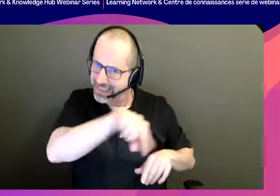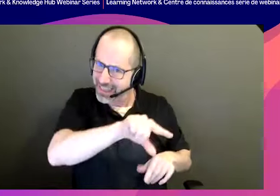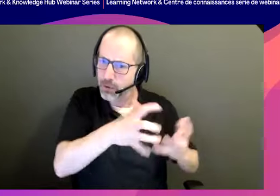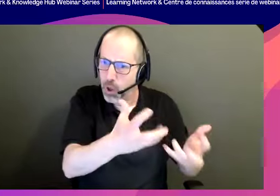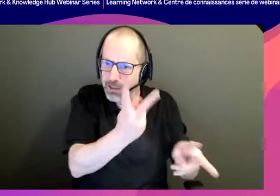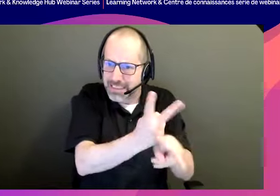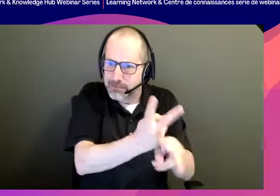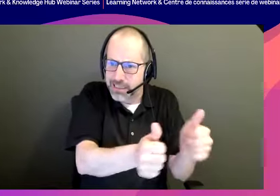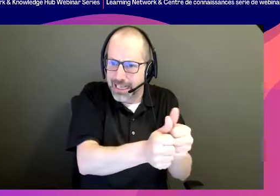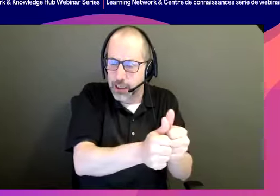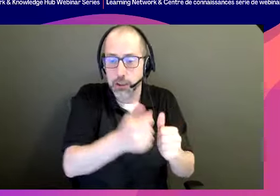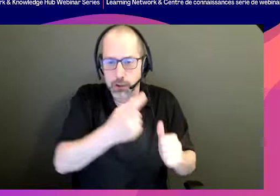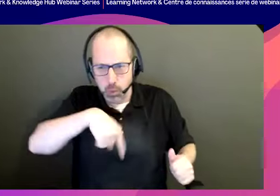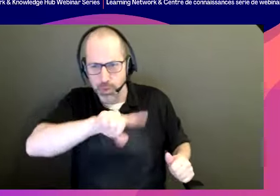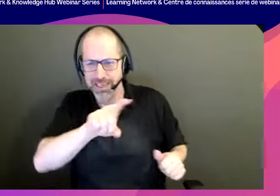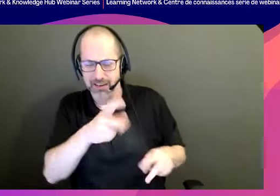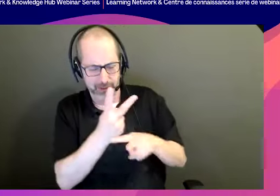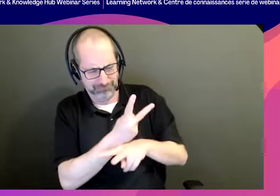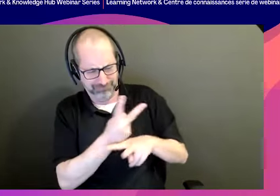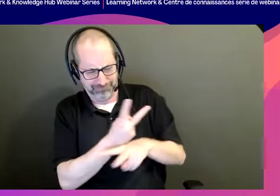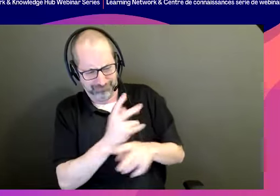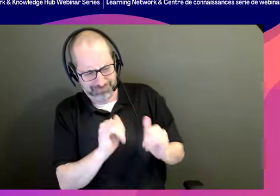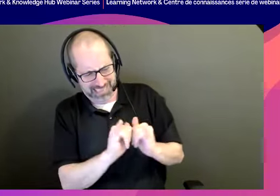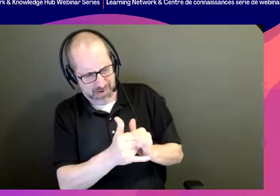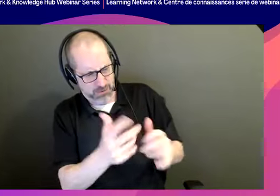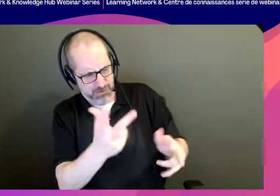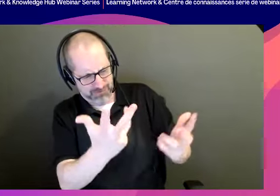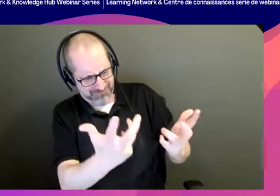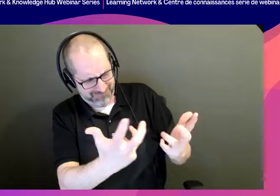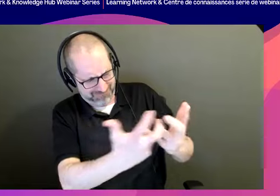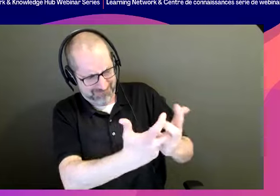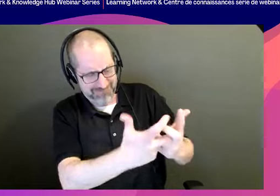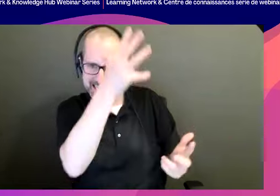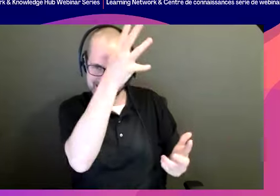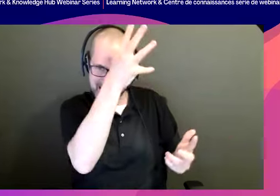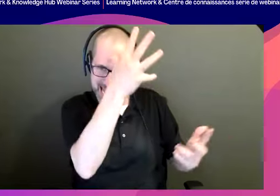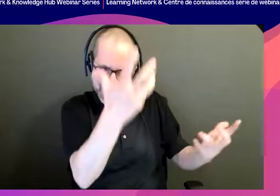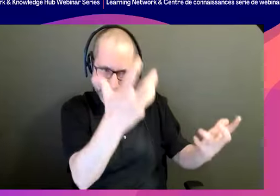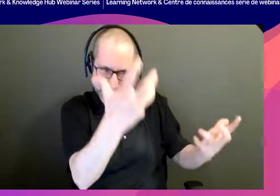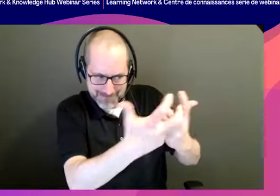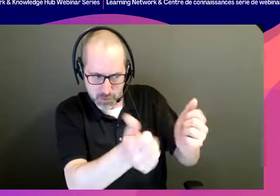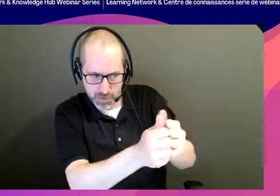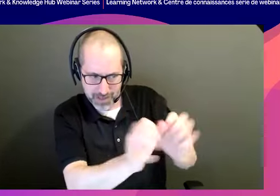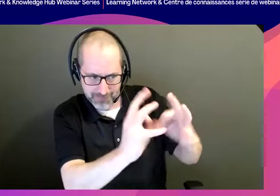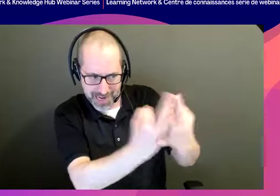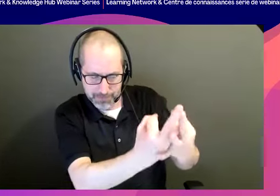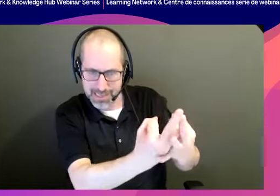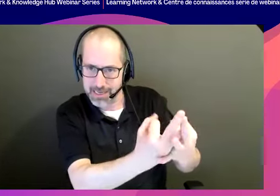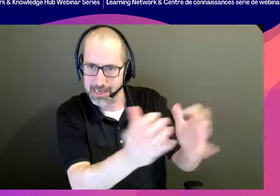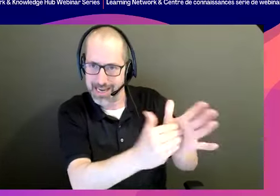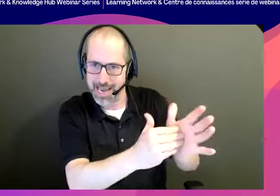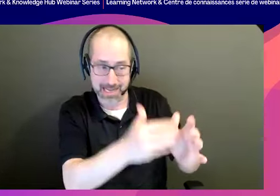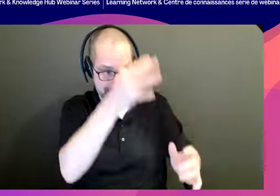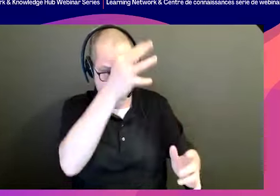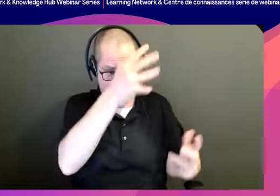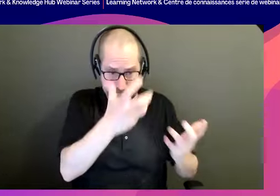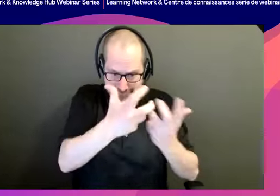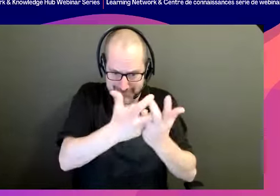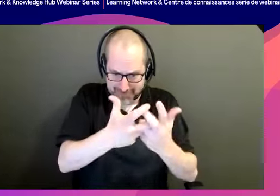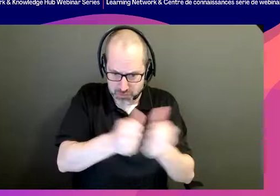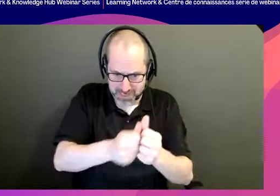this family, to reintegrate this dad into the family and into society. These men are not